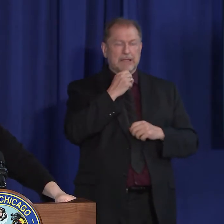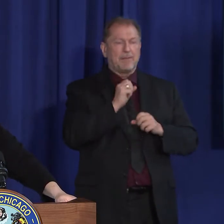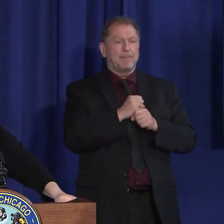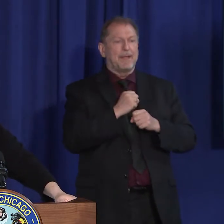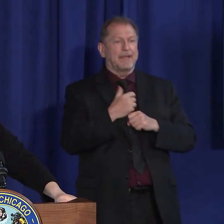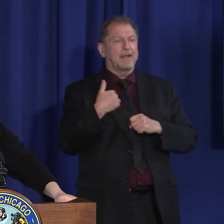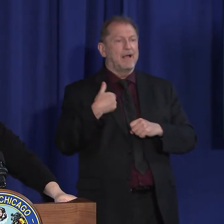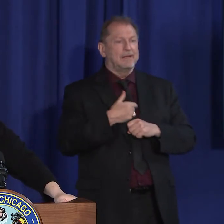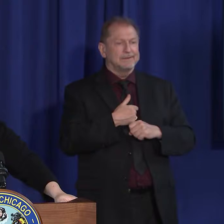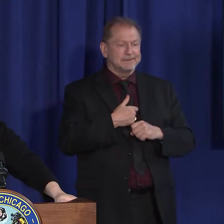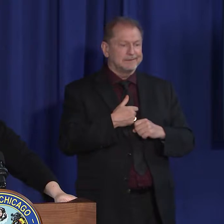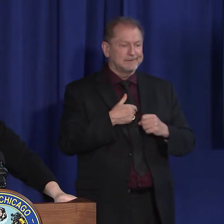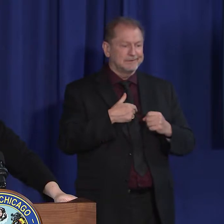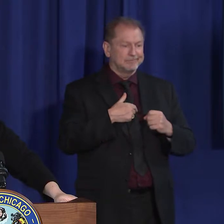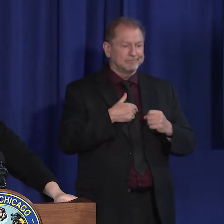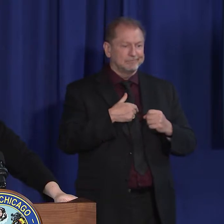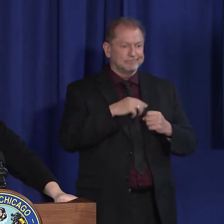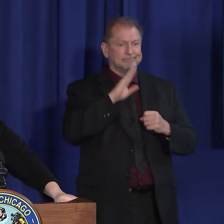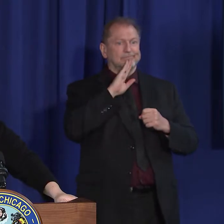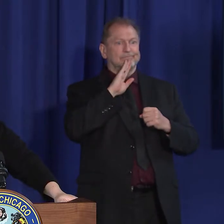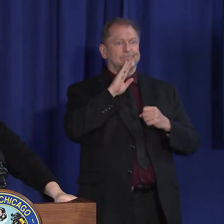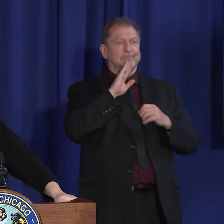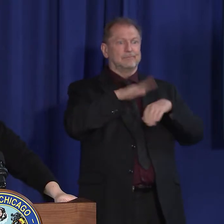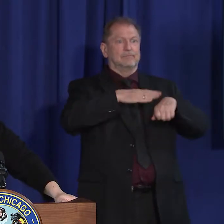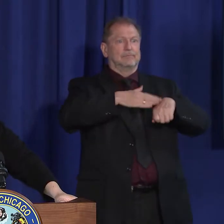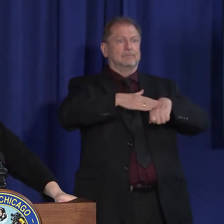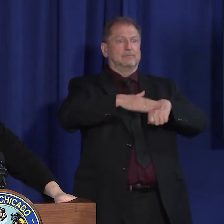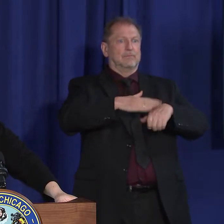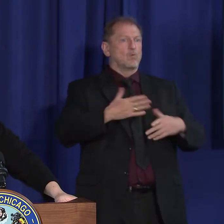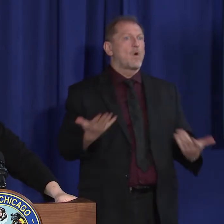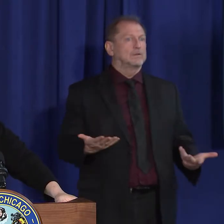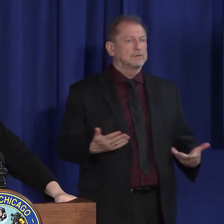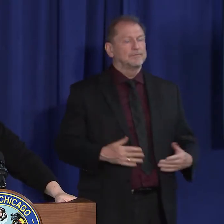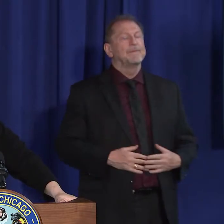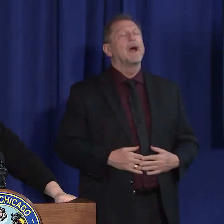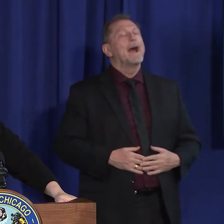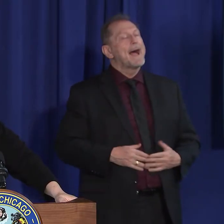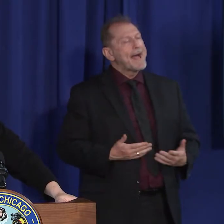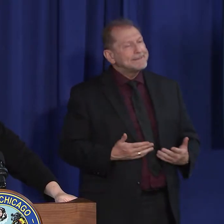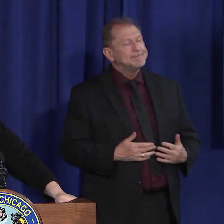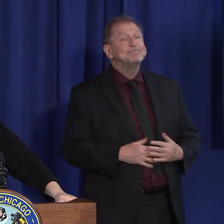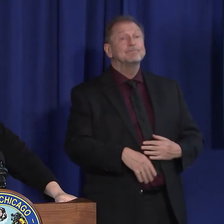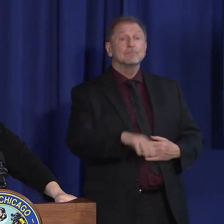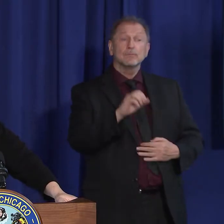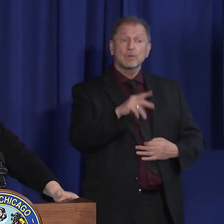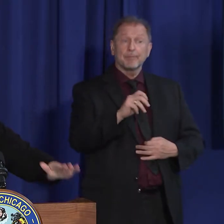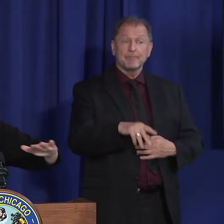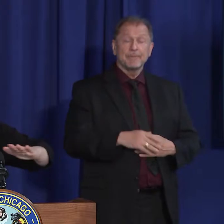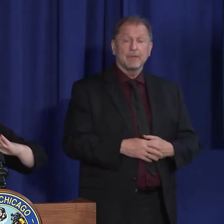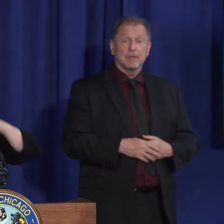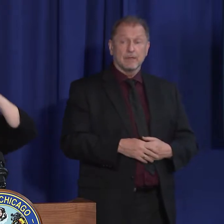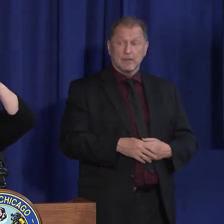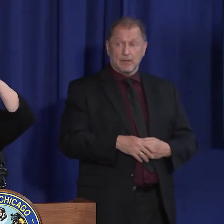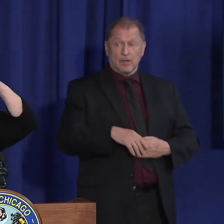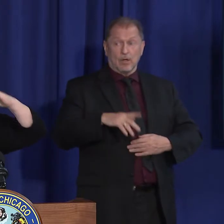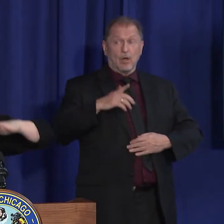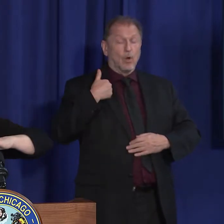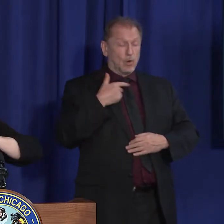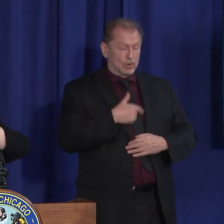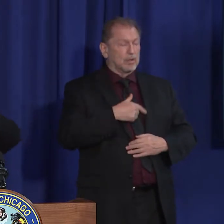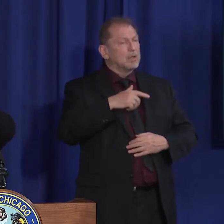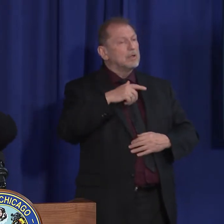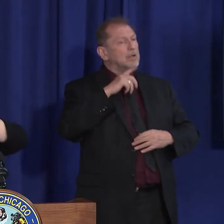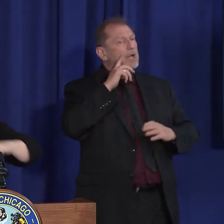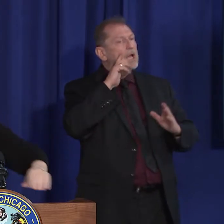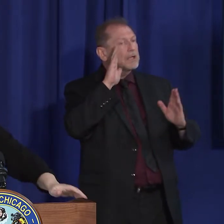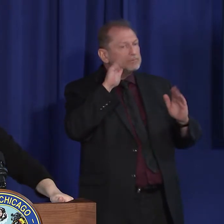a wrong path that people should be wary of? Absolutely. So we always expect, as we lift some mitigations, that we'll see a little bit